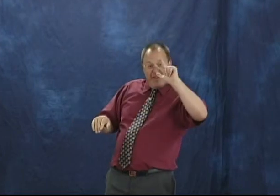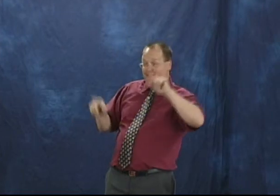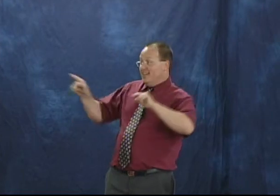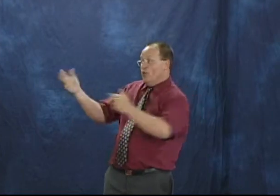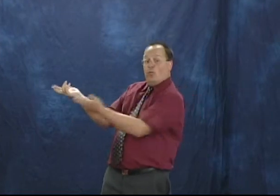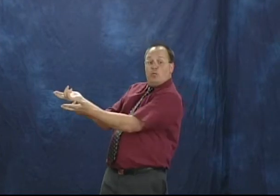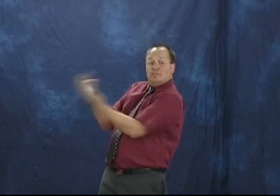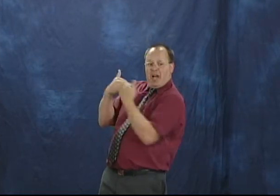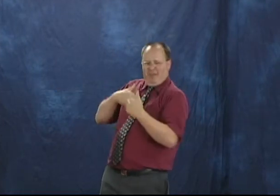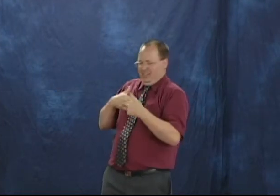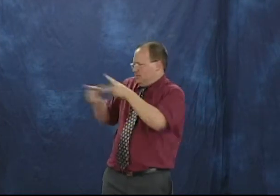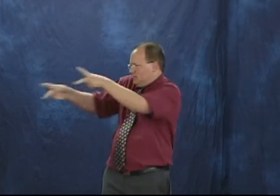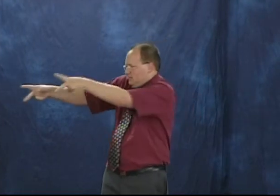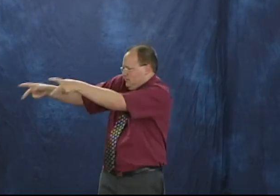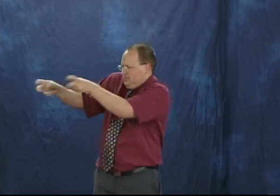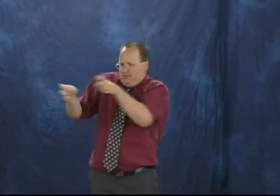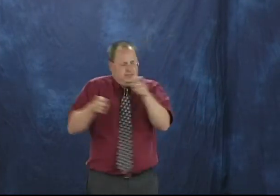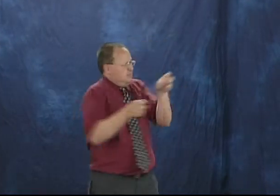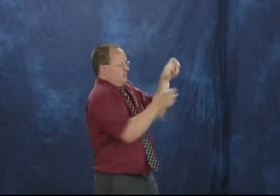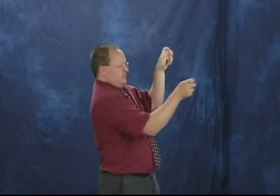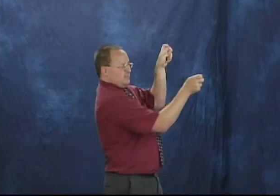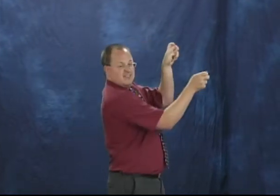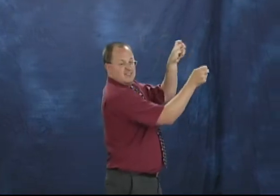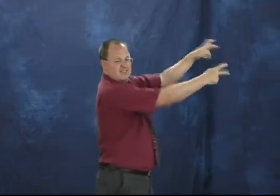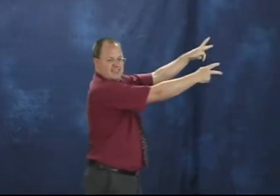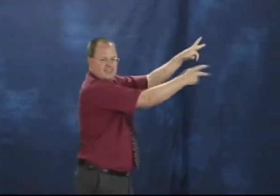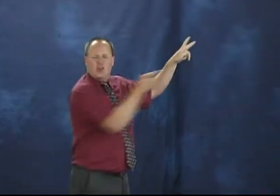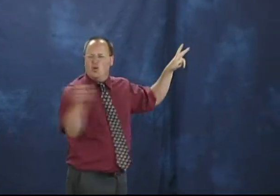with a Lutheran pastor.